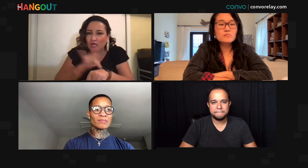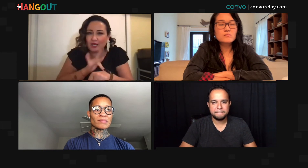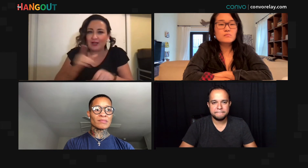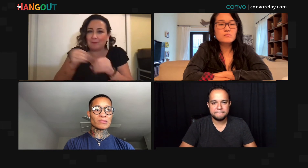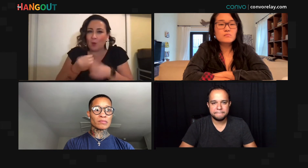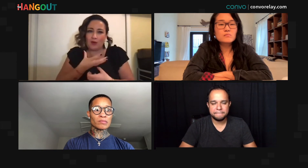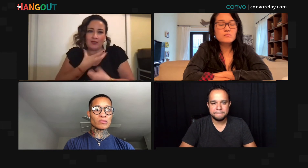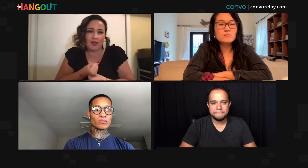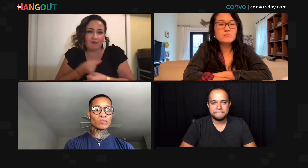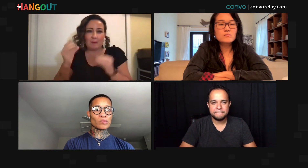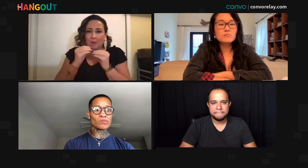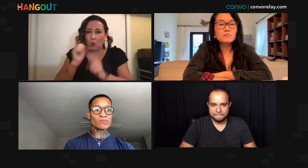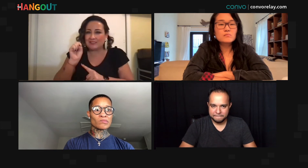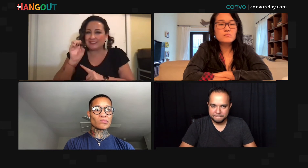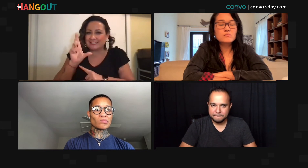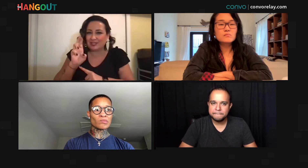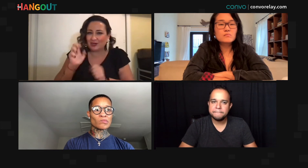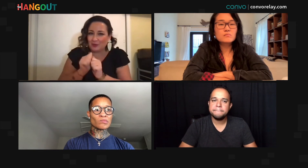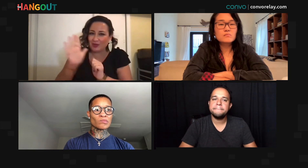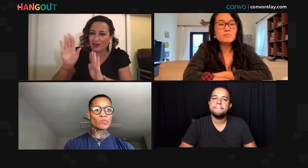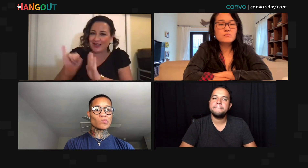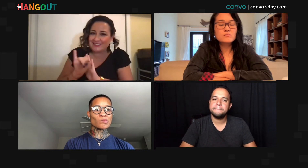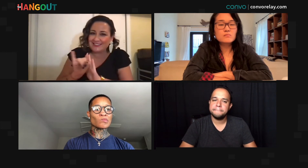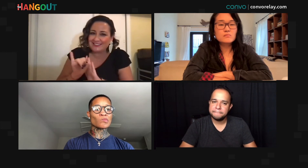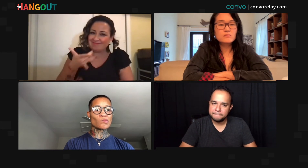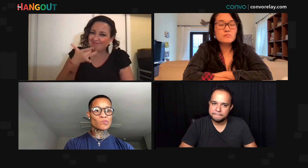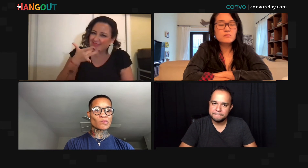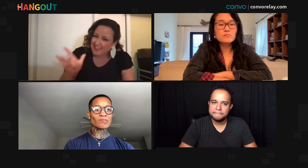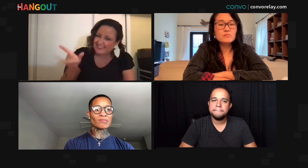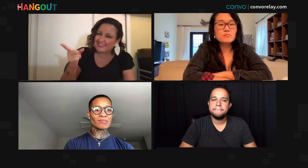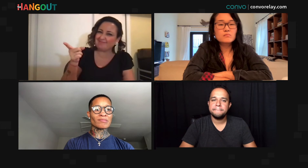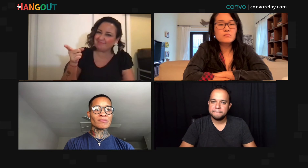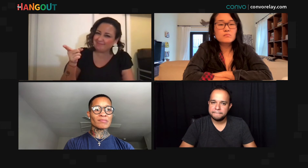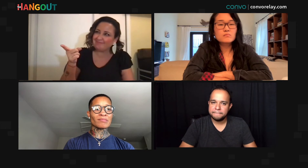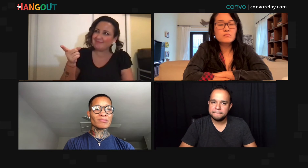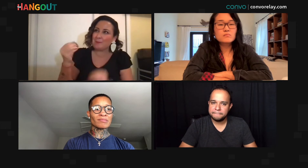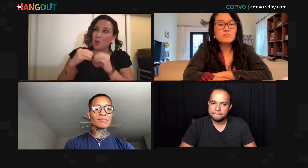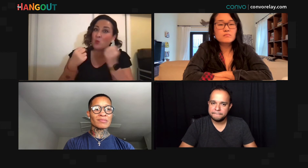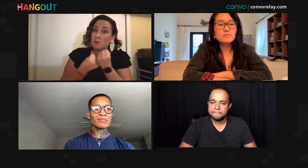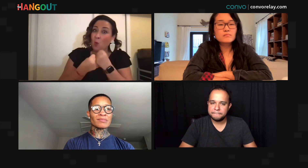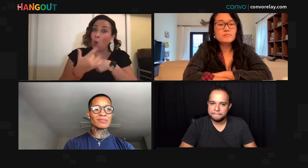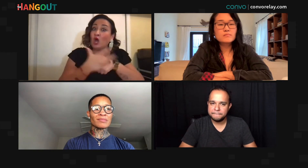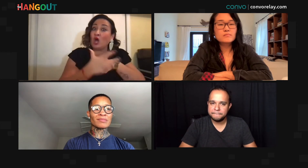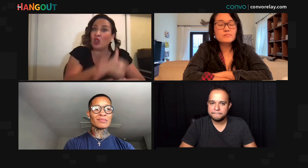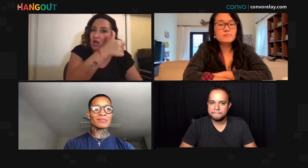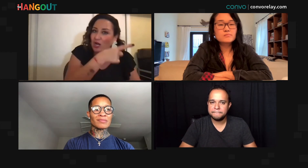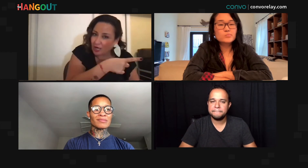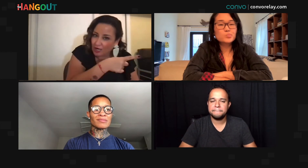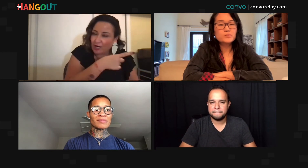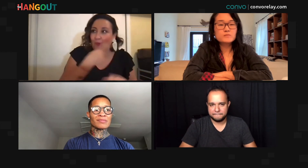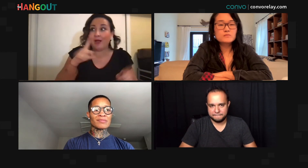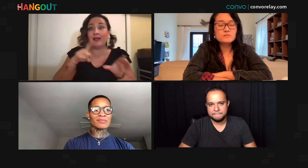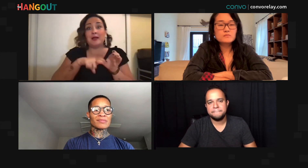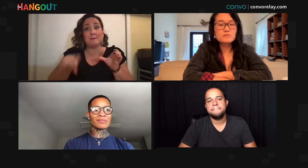wow, you were so lucky that you knew so early and you came out a long time ago and you were so secure with that decision and you had more